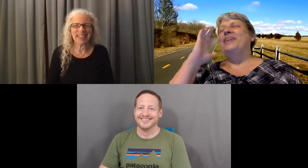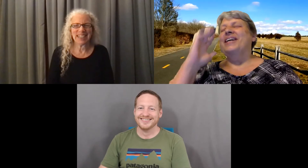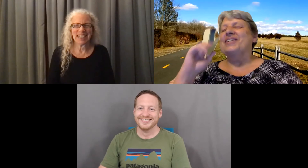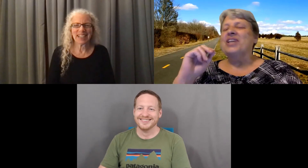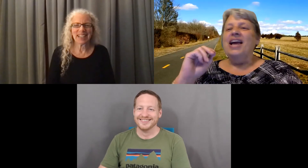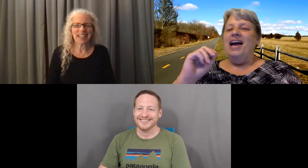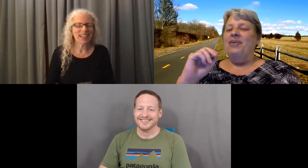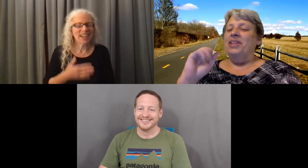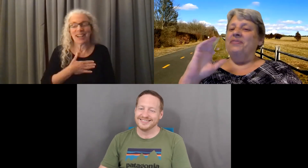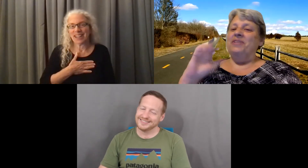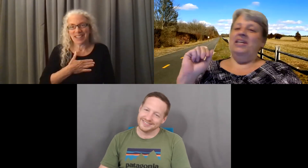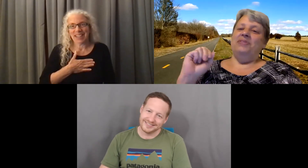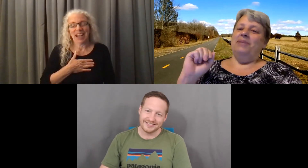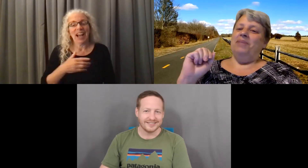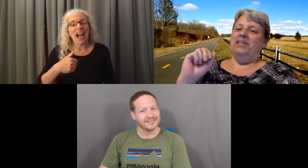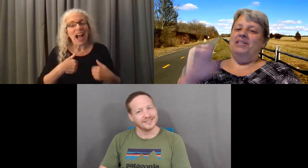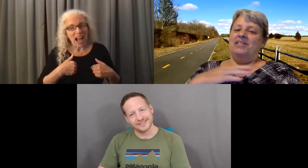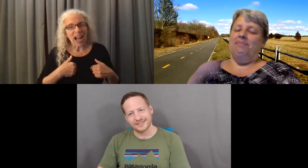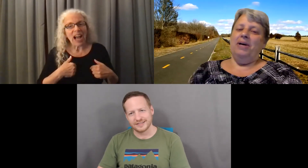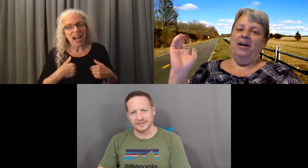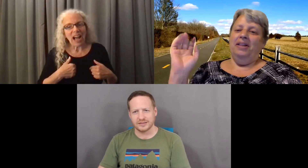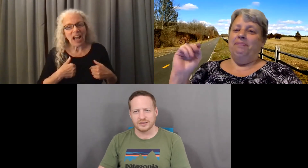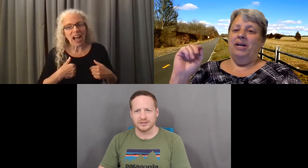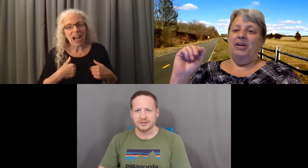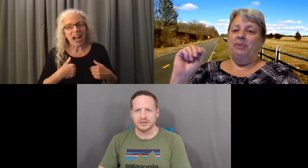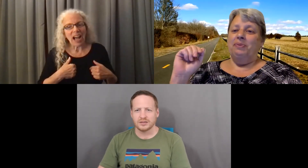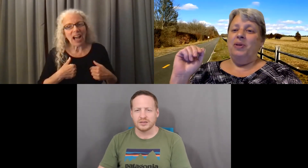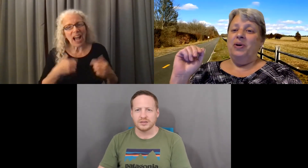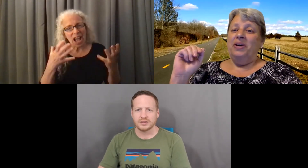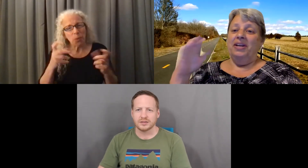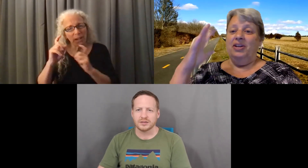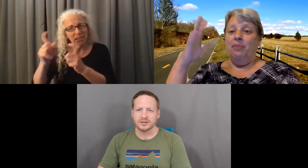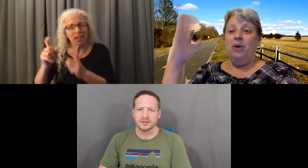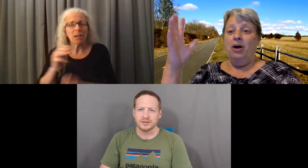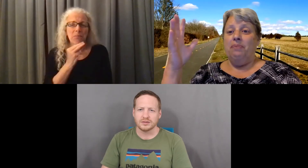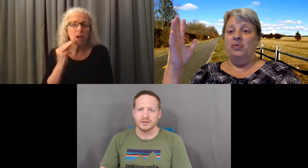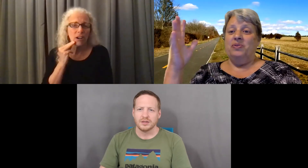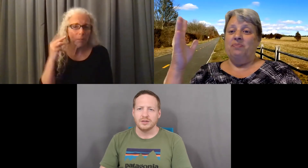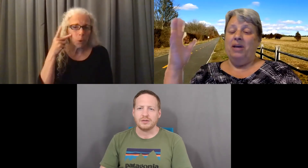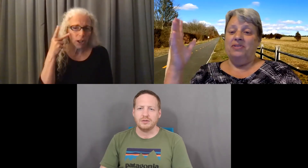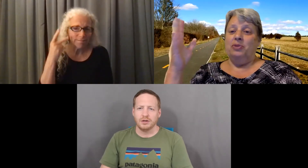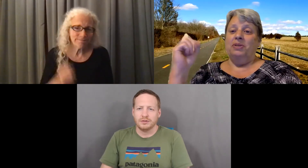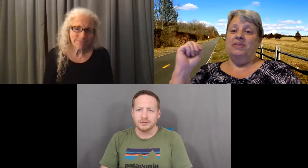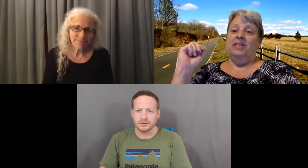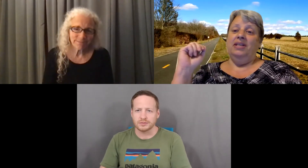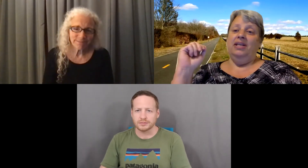gosh. I would love to give something to Paul and Margaret Malloy. Paul posthumously,